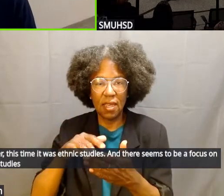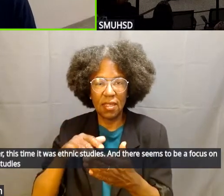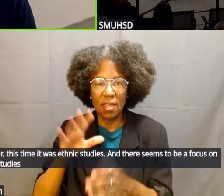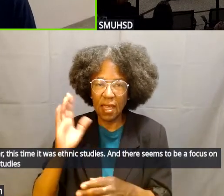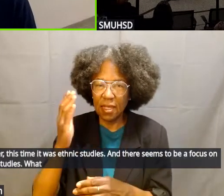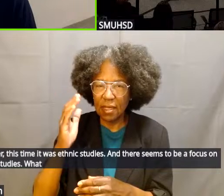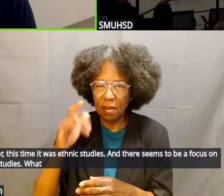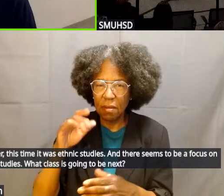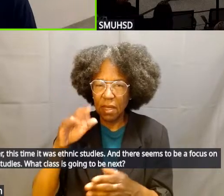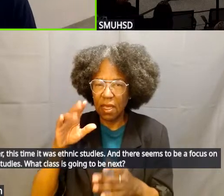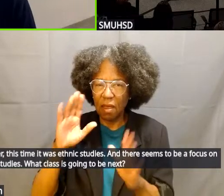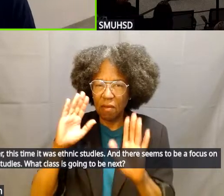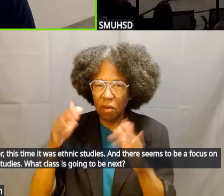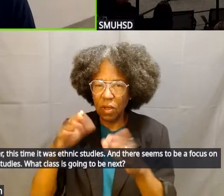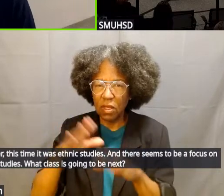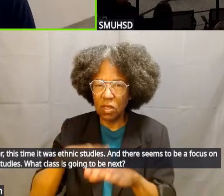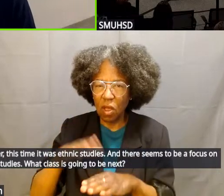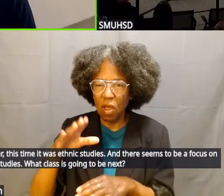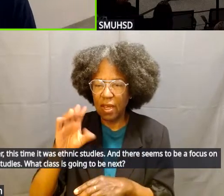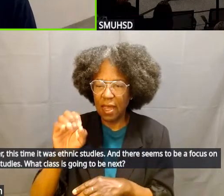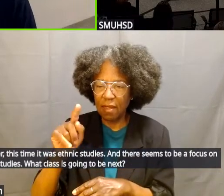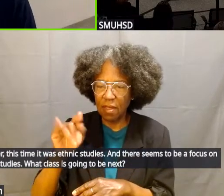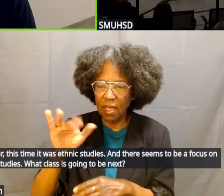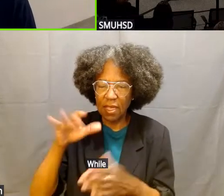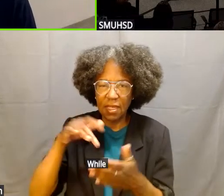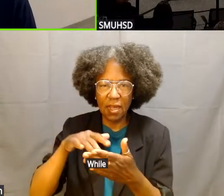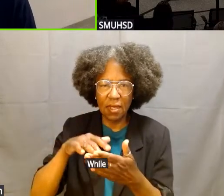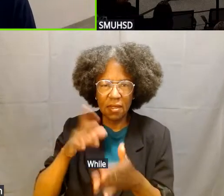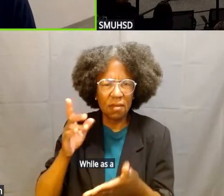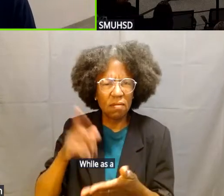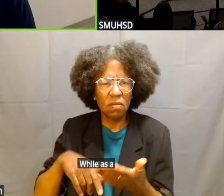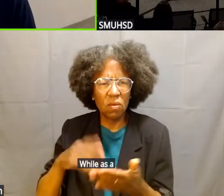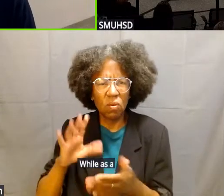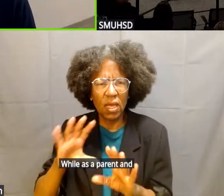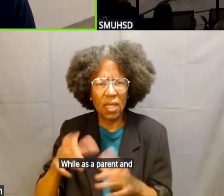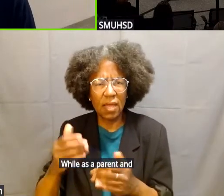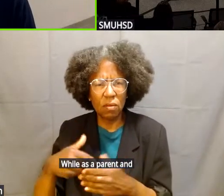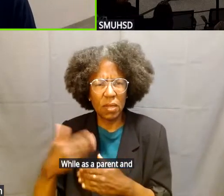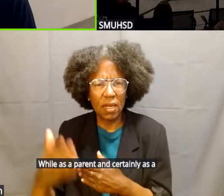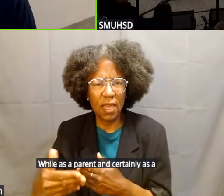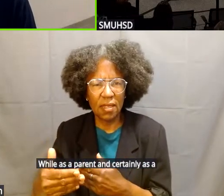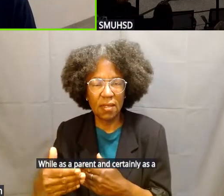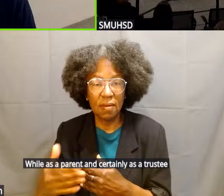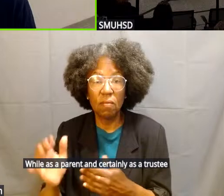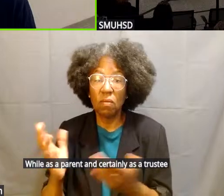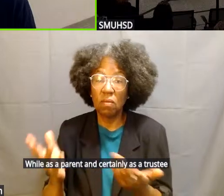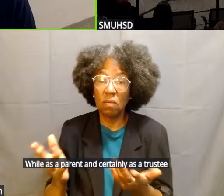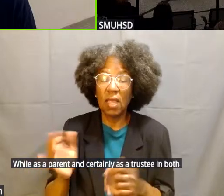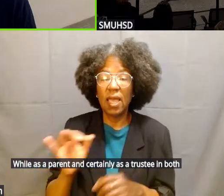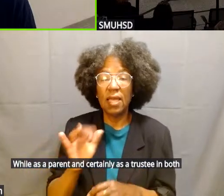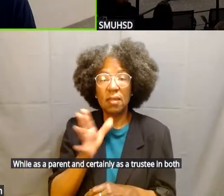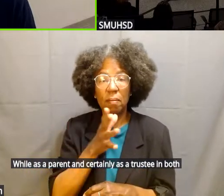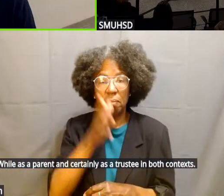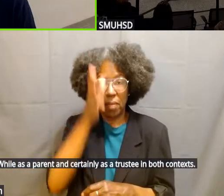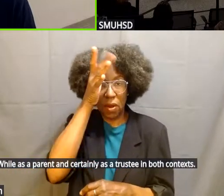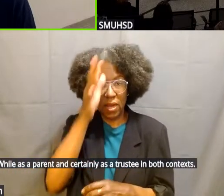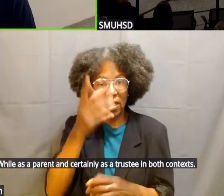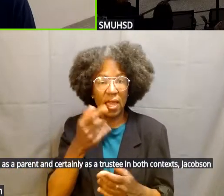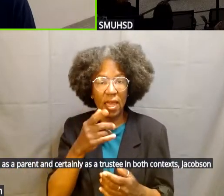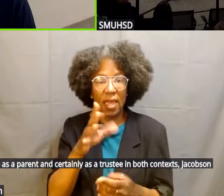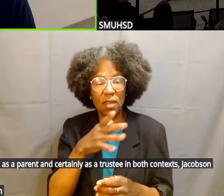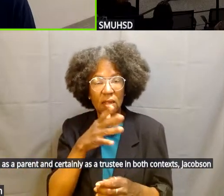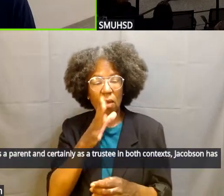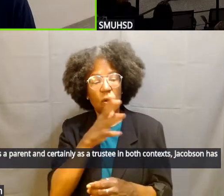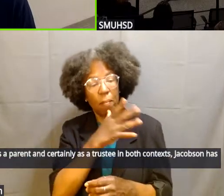going to be next? While as a parent and certainly as a trustee in both contexts, Jacobson has every right to